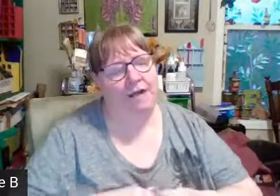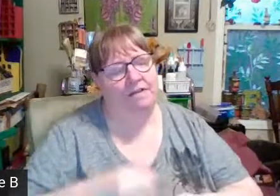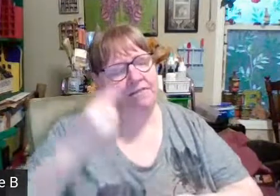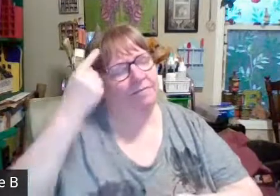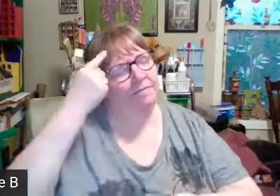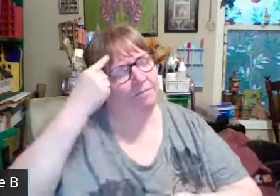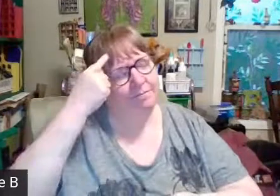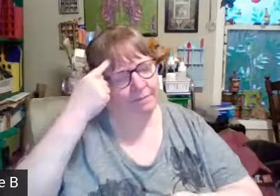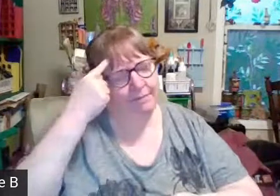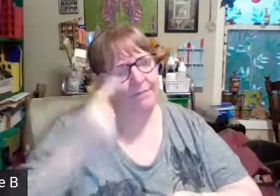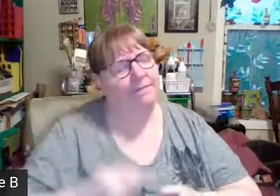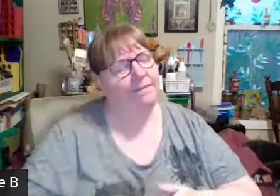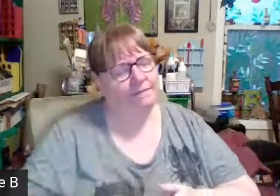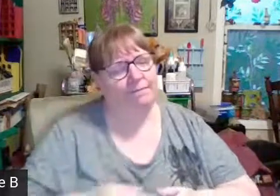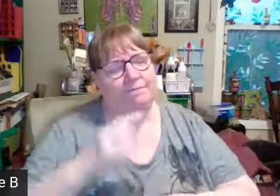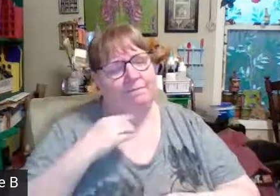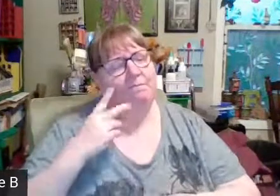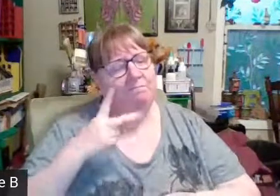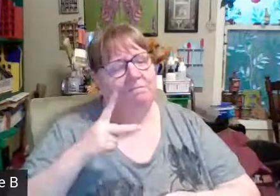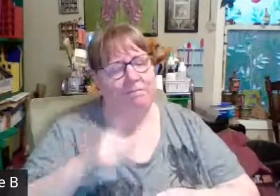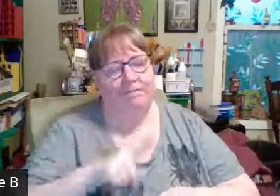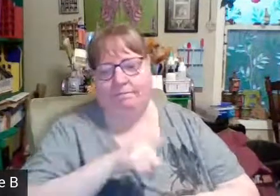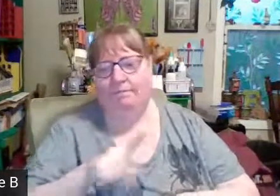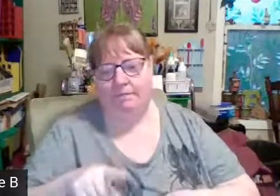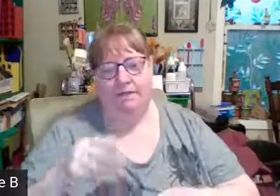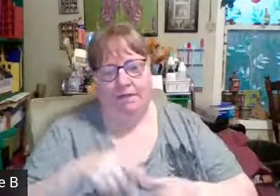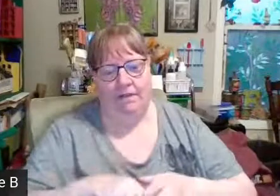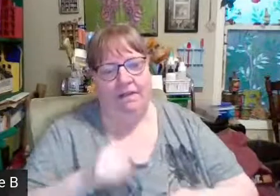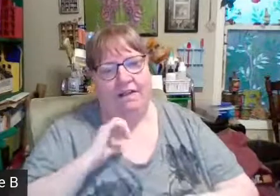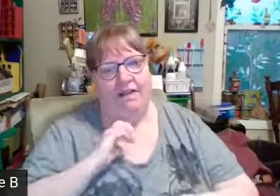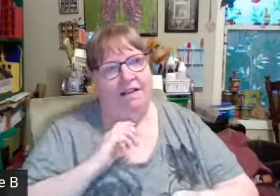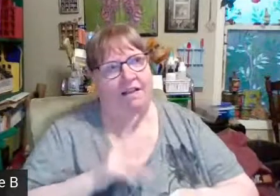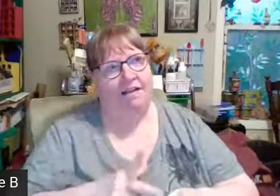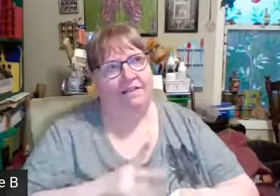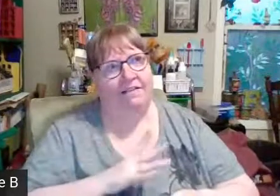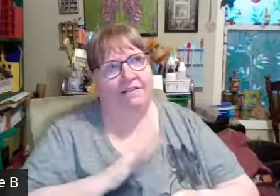so I'll put that. And when somebody sends me an email,